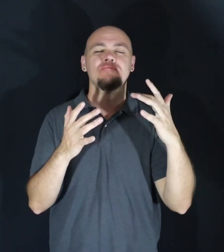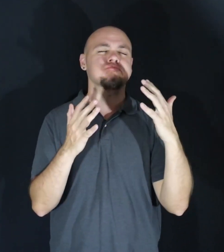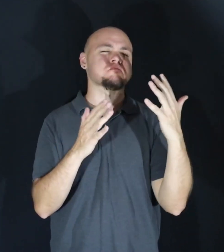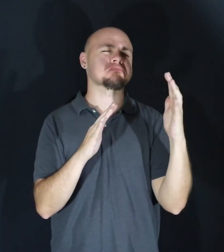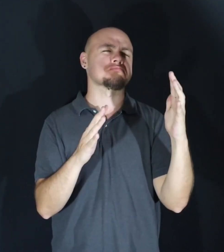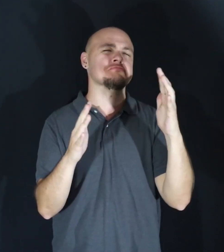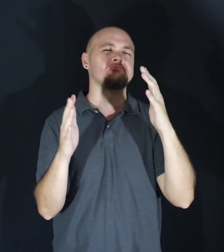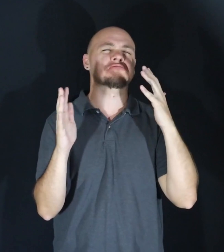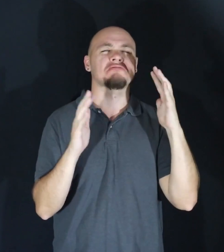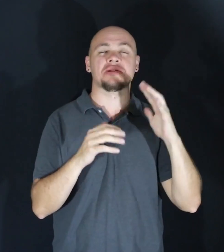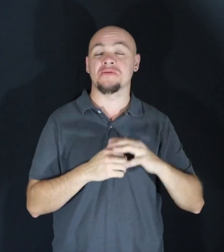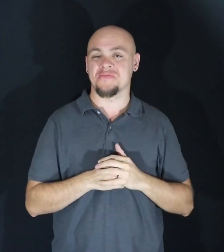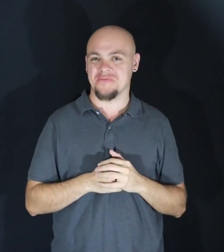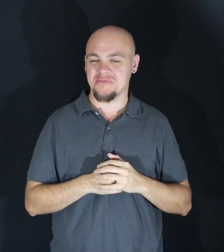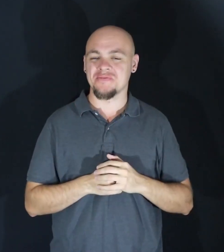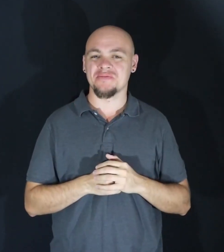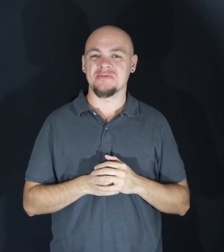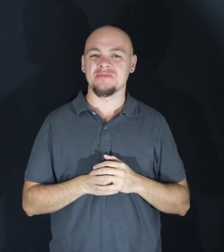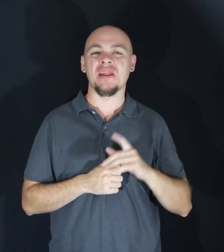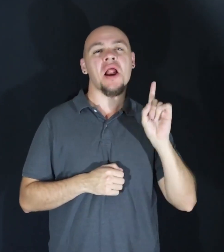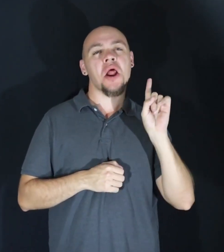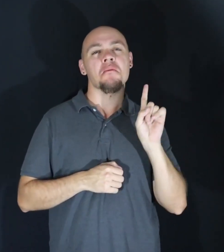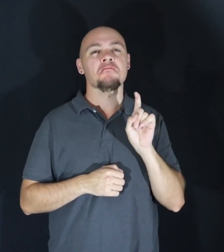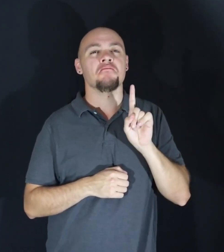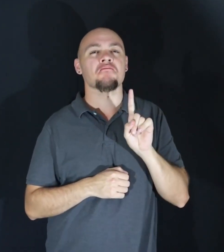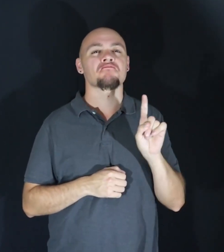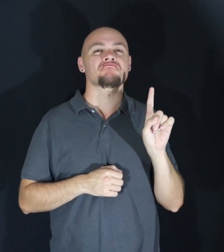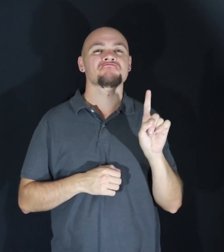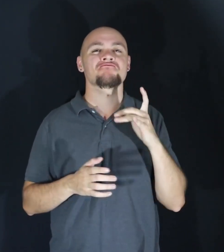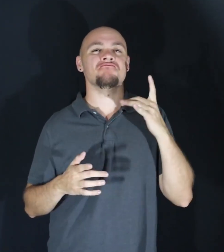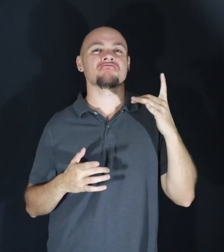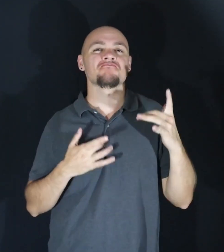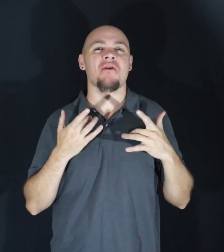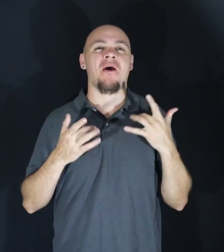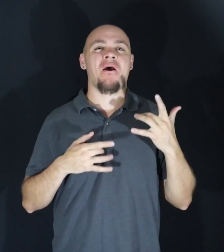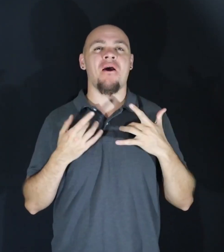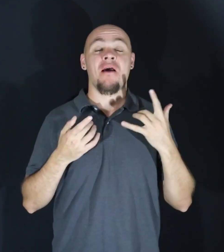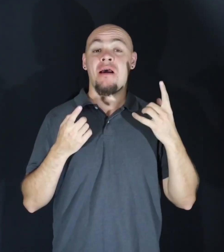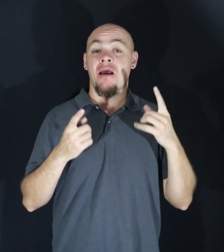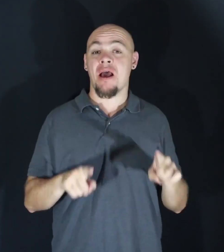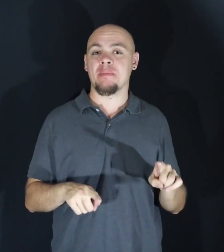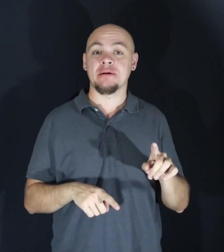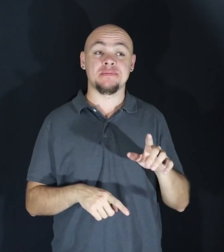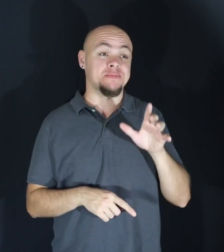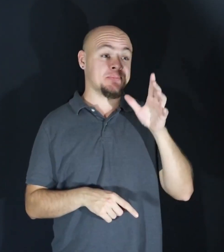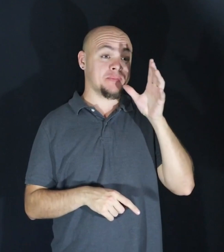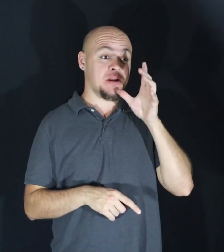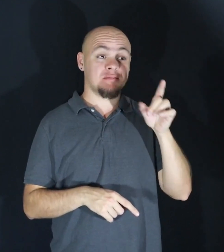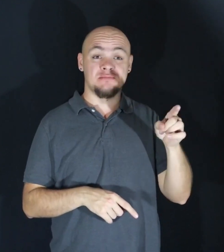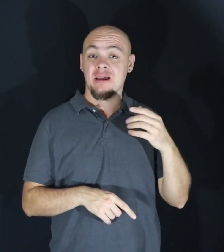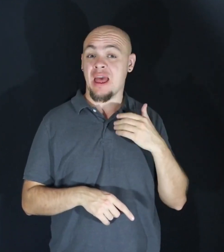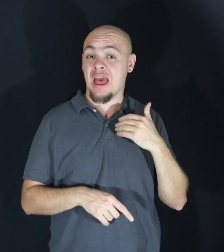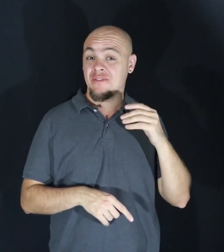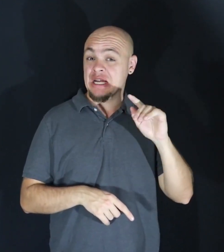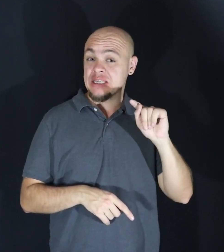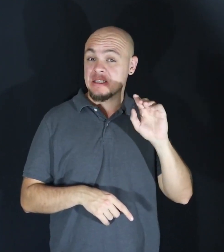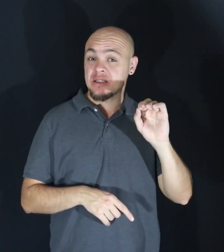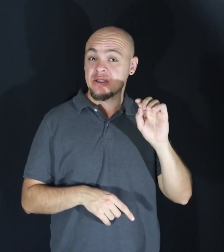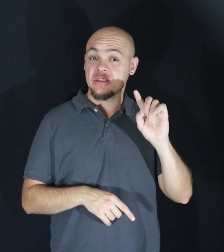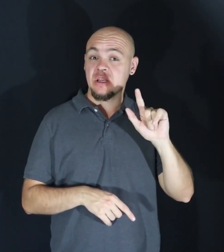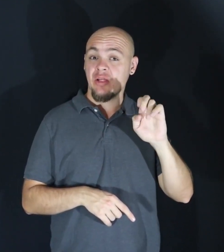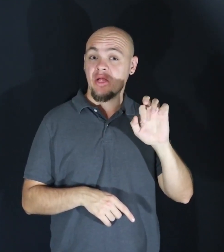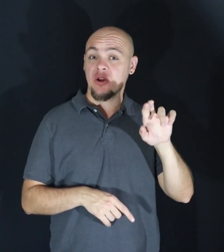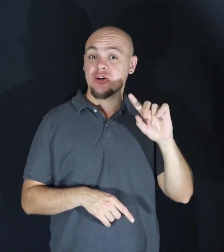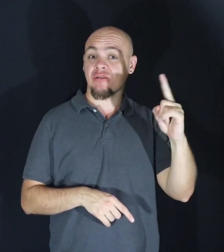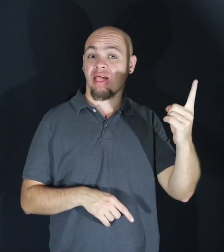theater. I'm strutting off stage, exhilarated, and a mom carrying a toddler comes up to me and